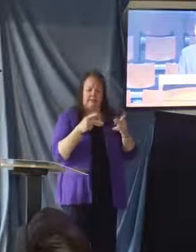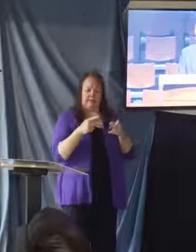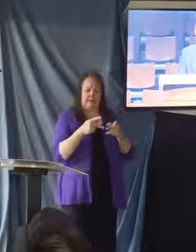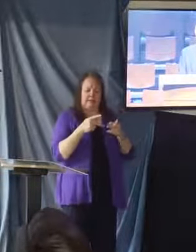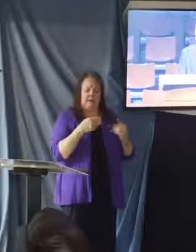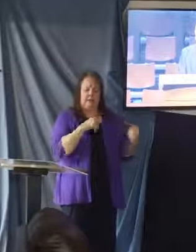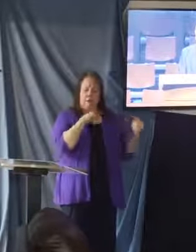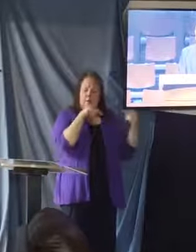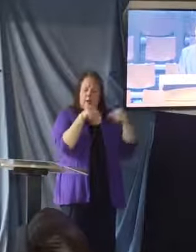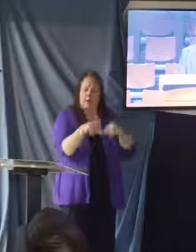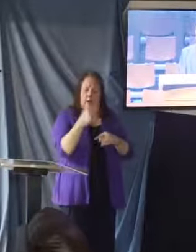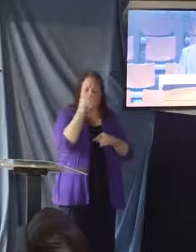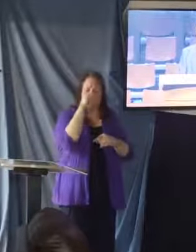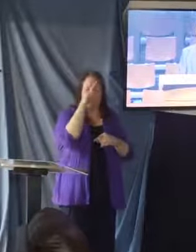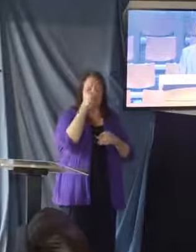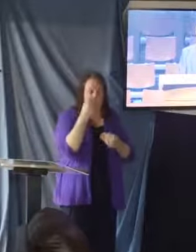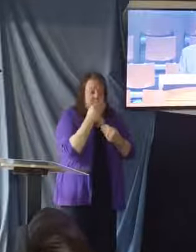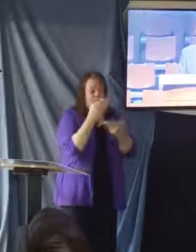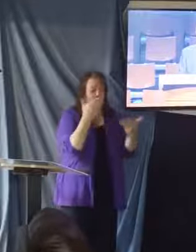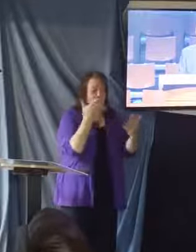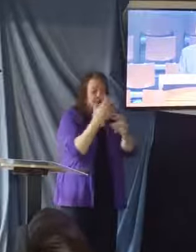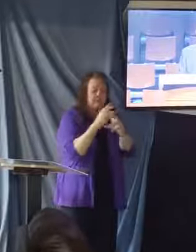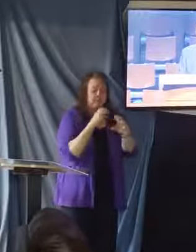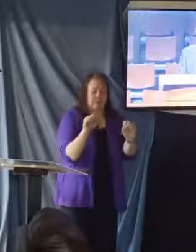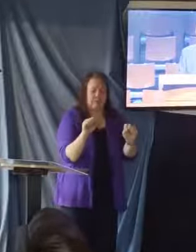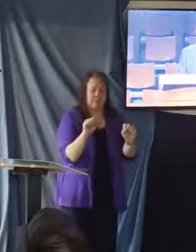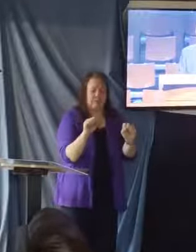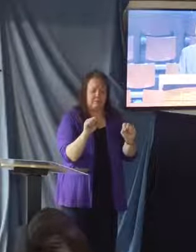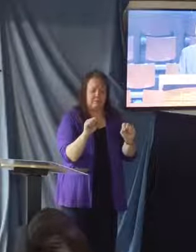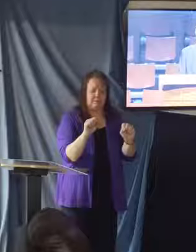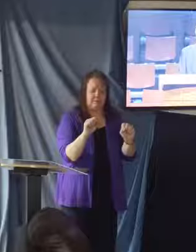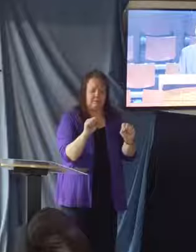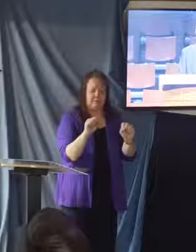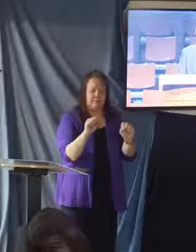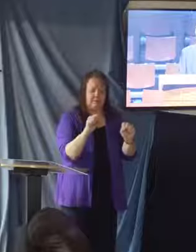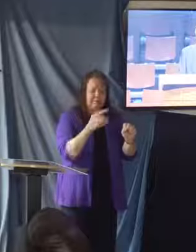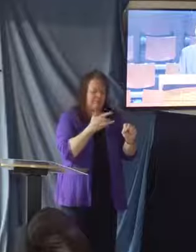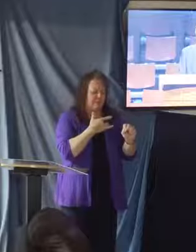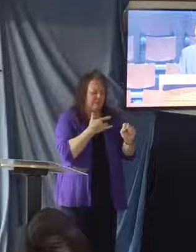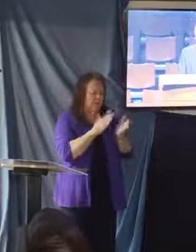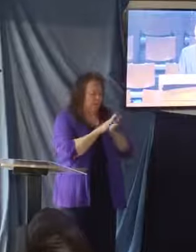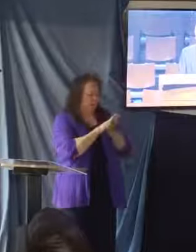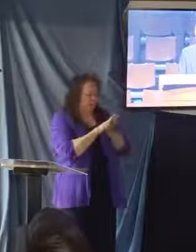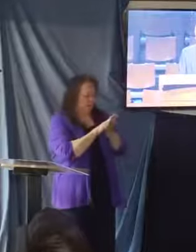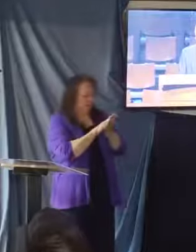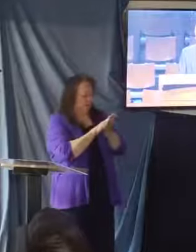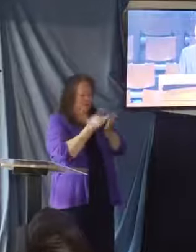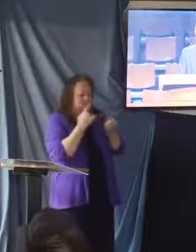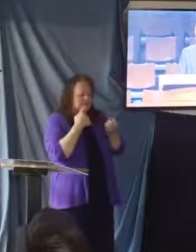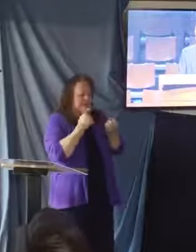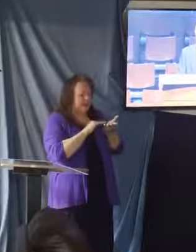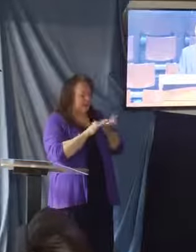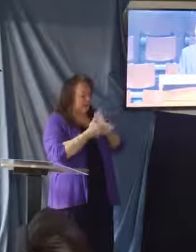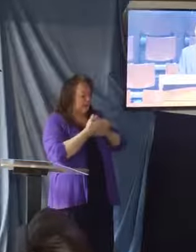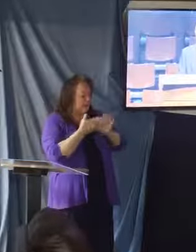come because he provided salvation that cleanses and forgives